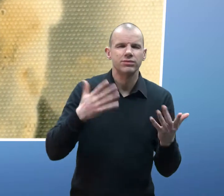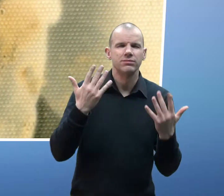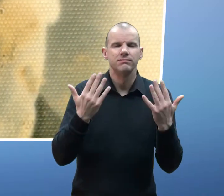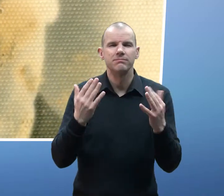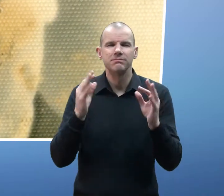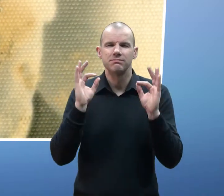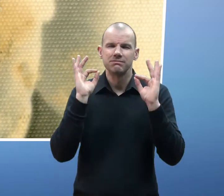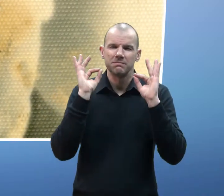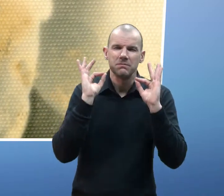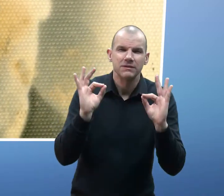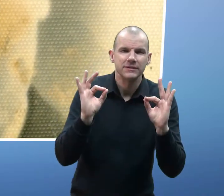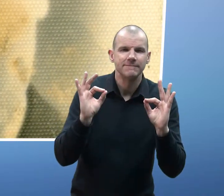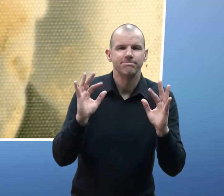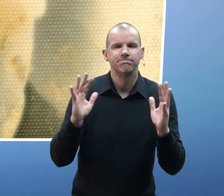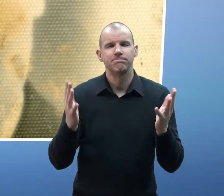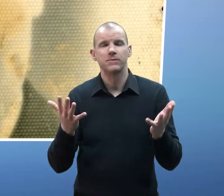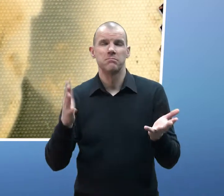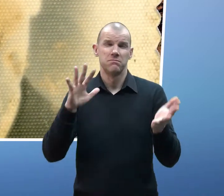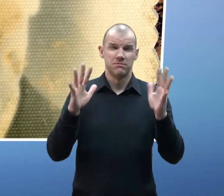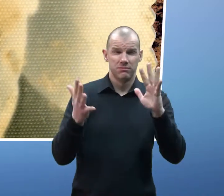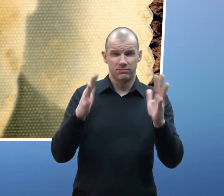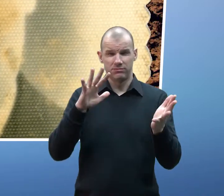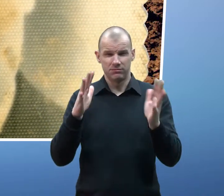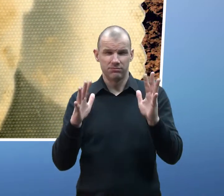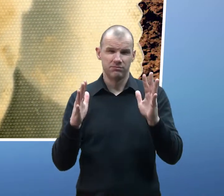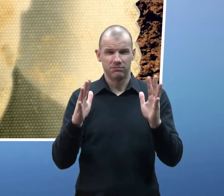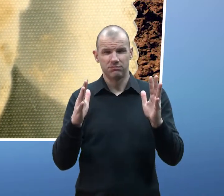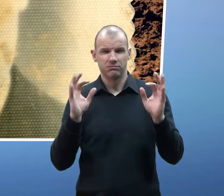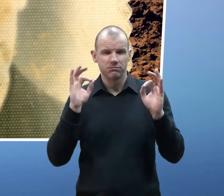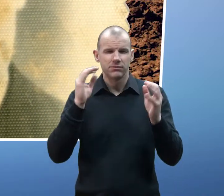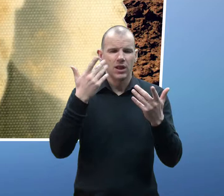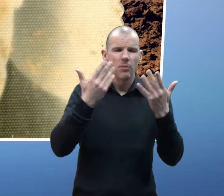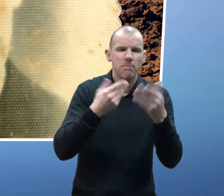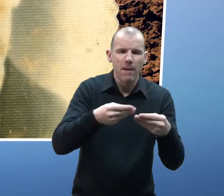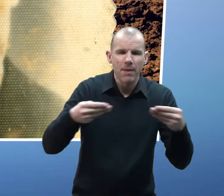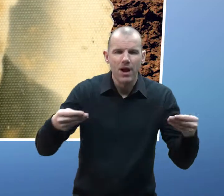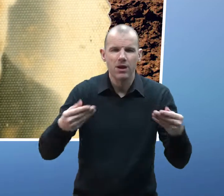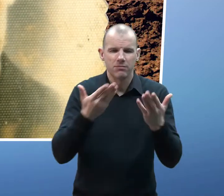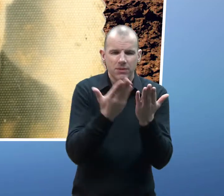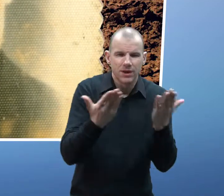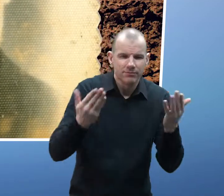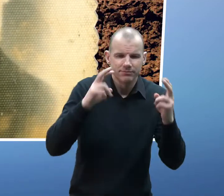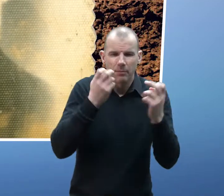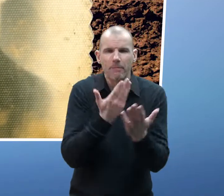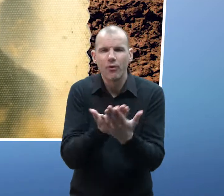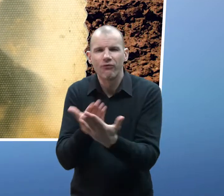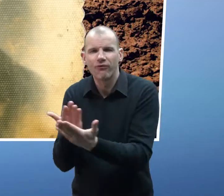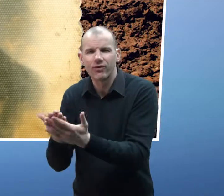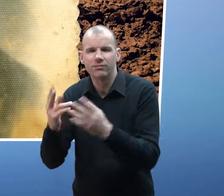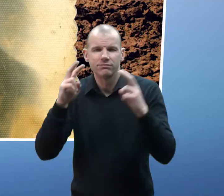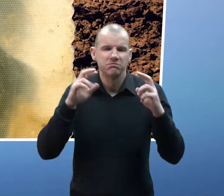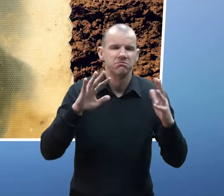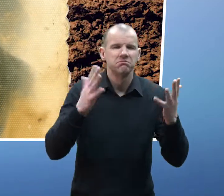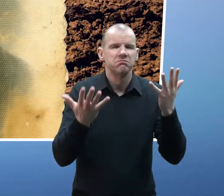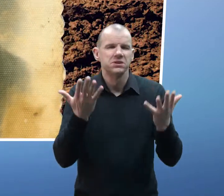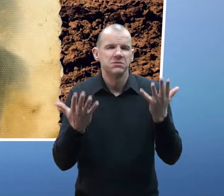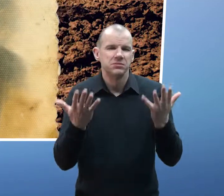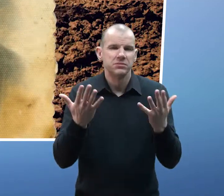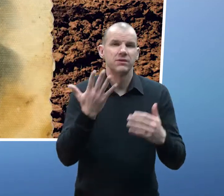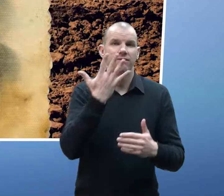Generalizing various sources, it is estimated that the total number of victims possibly reached